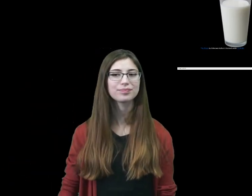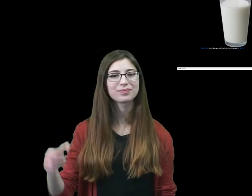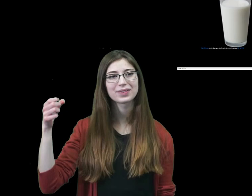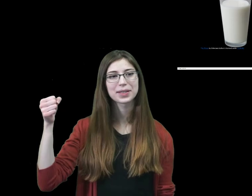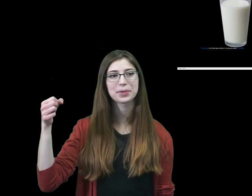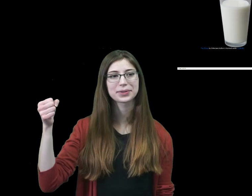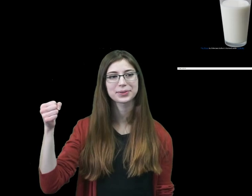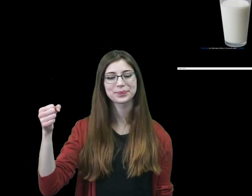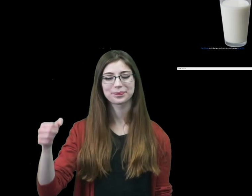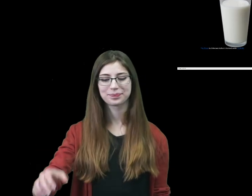Milk.